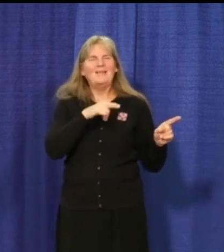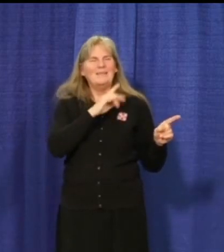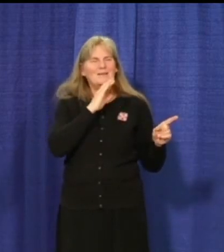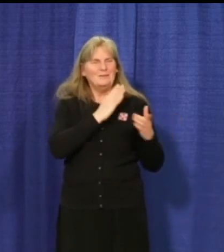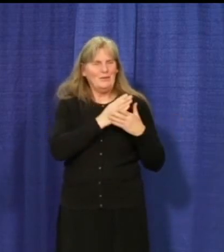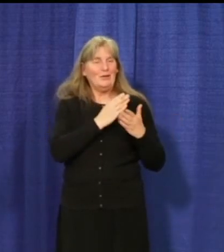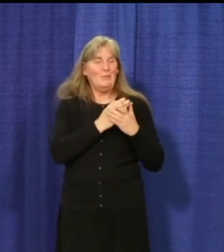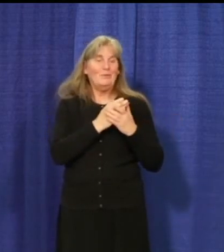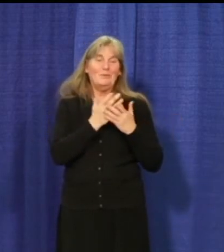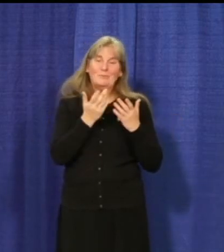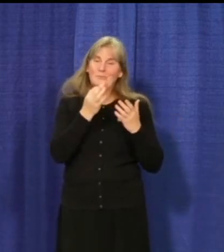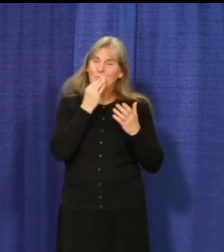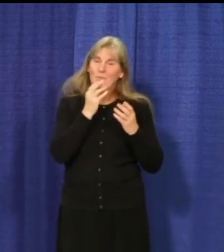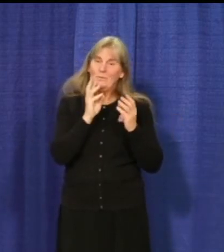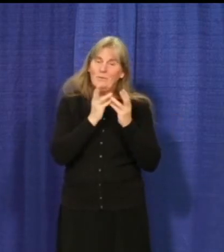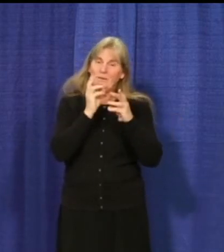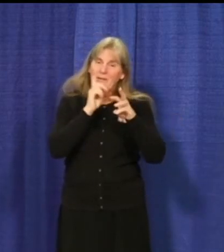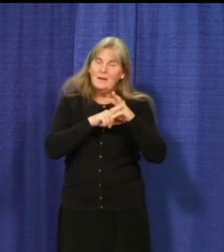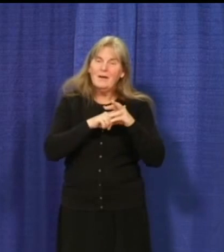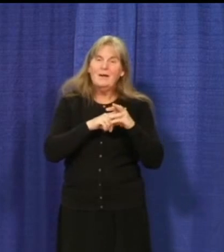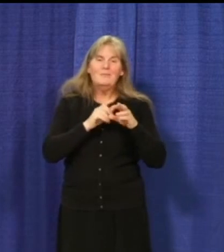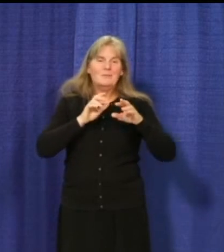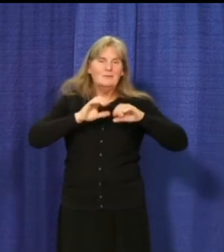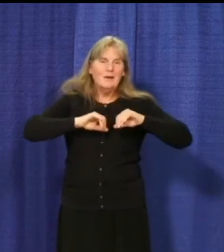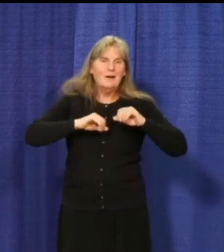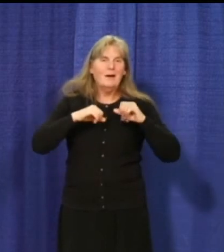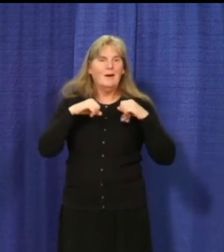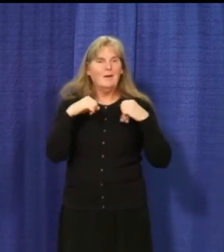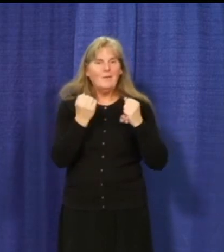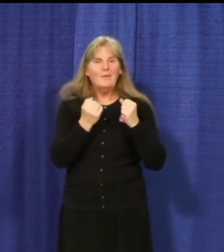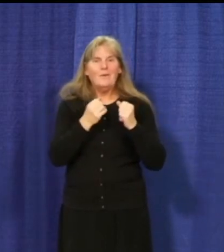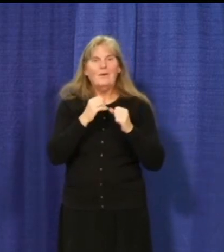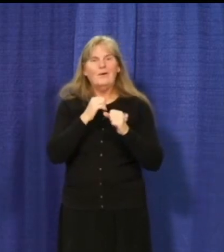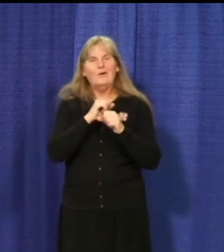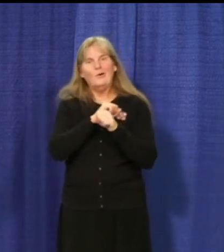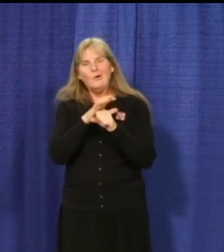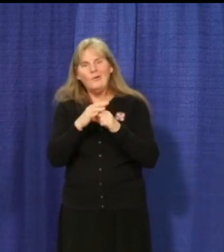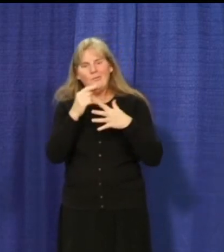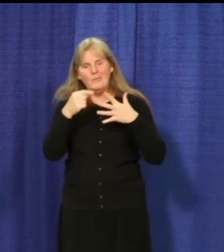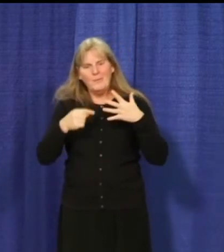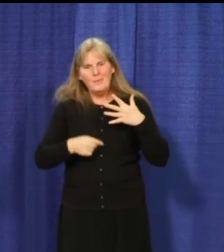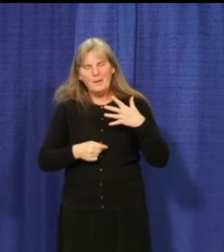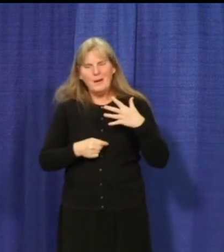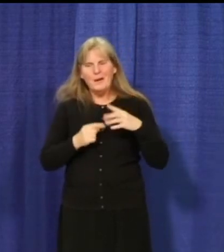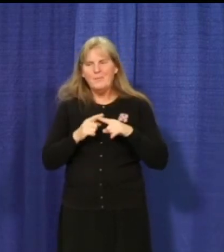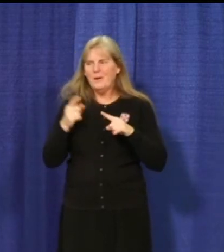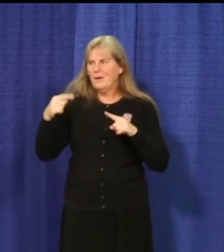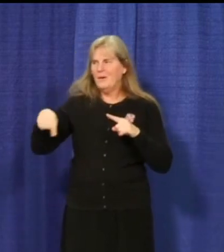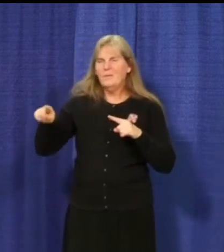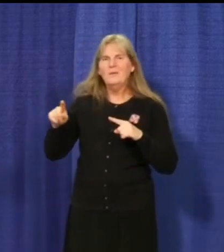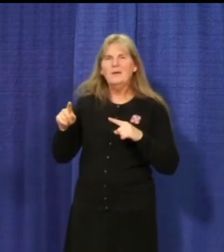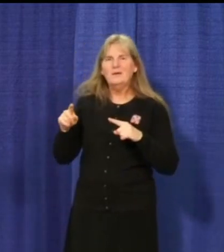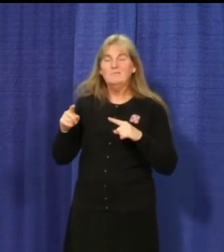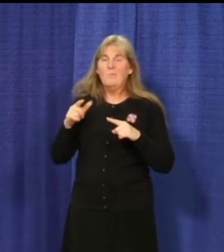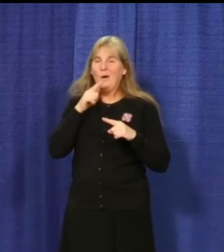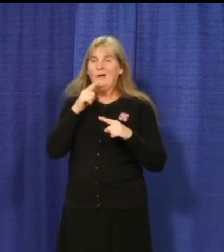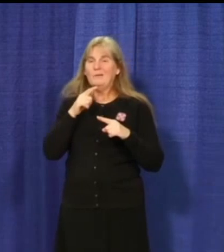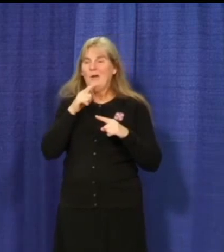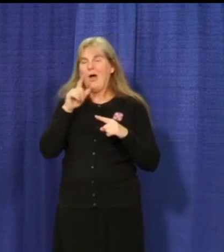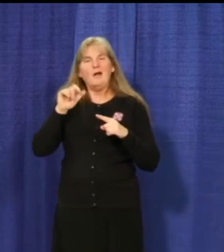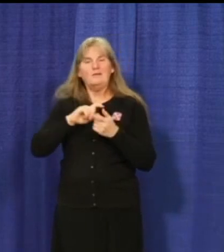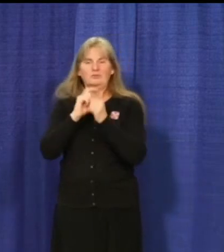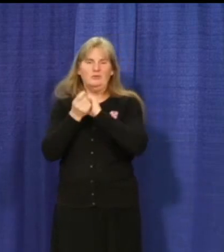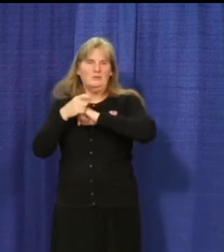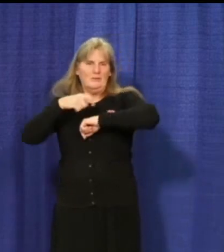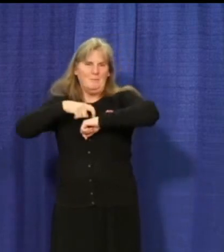into the winter under COVID conditions. One thing that we won't have to do is readjust our clocks. The